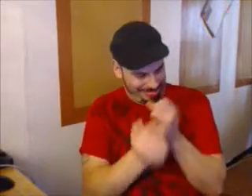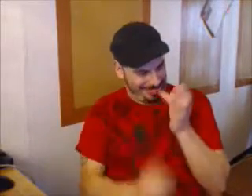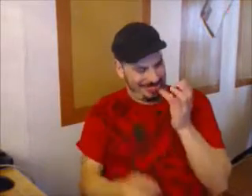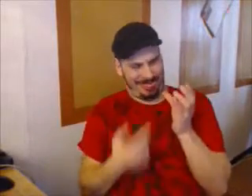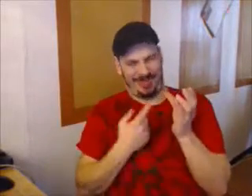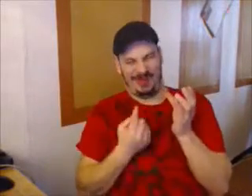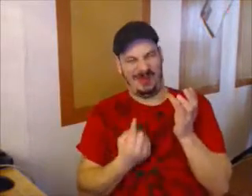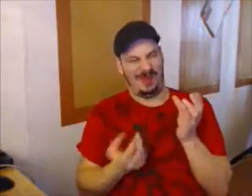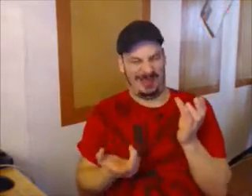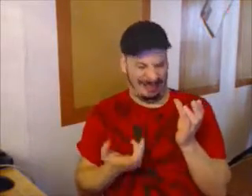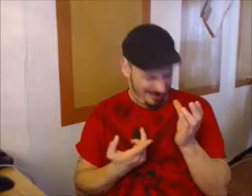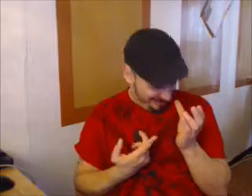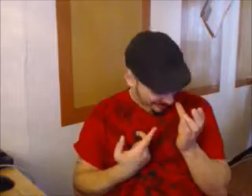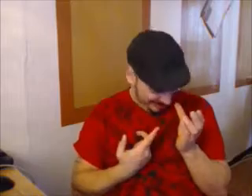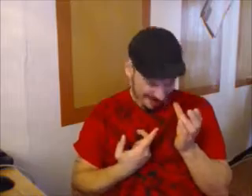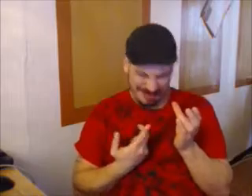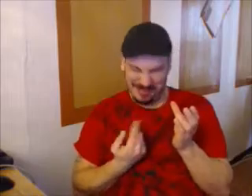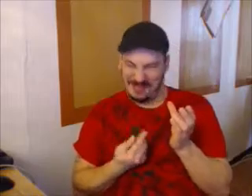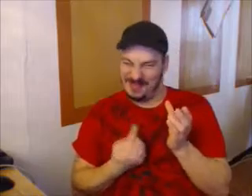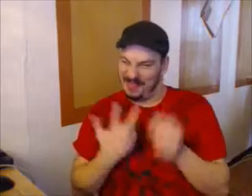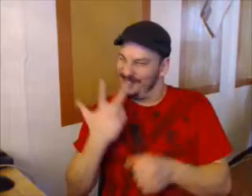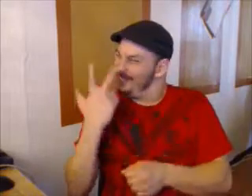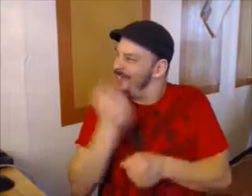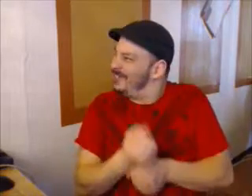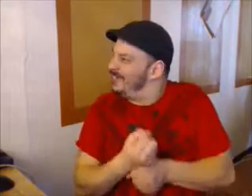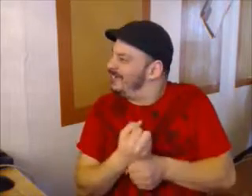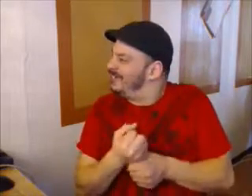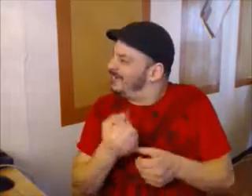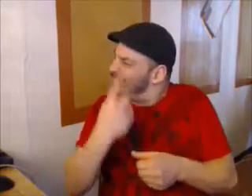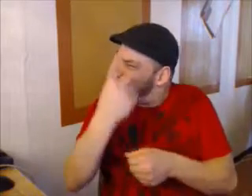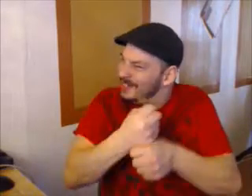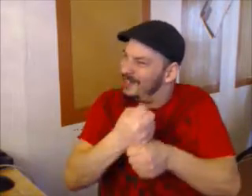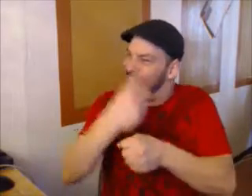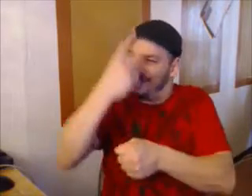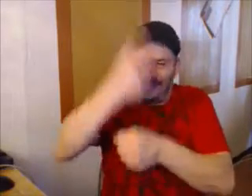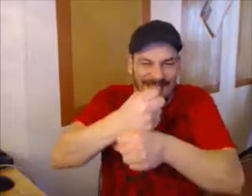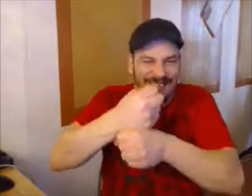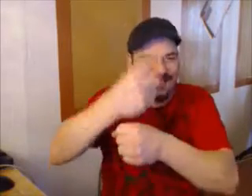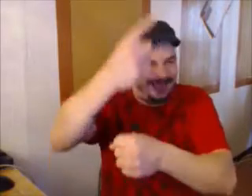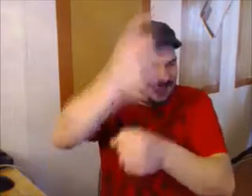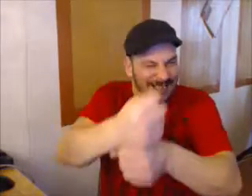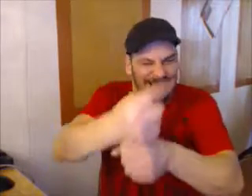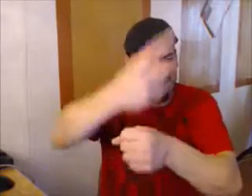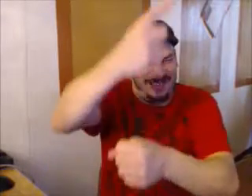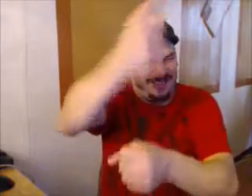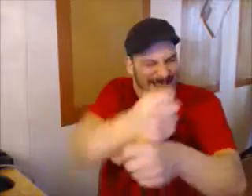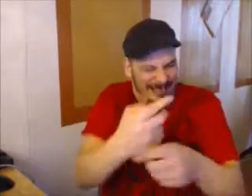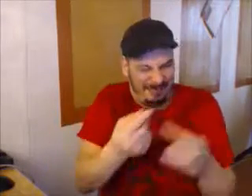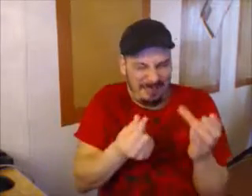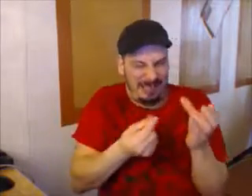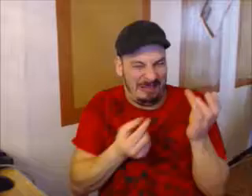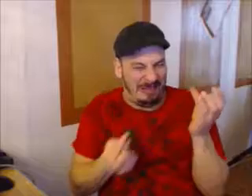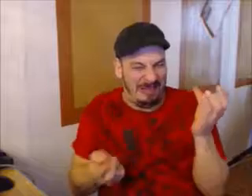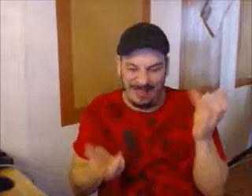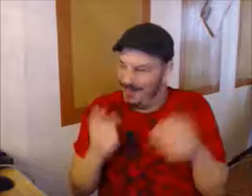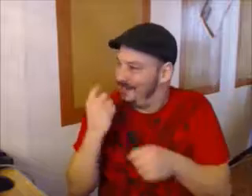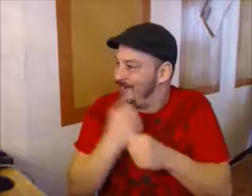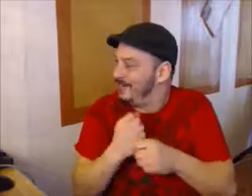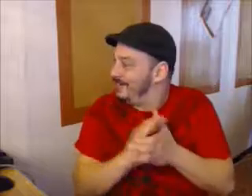solution is not unreasonable. But we do have to cut spending. We do have to look at entitlement reform that doesn't threaten the existence of